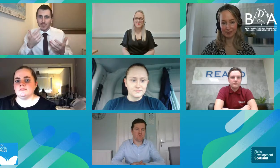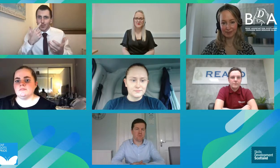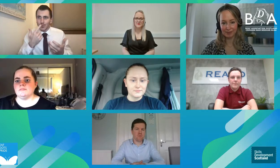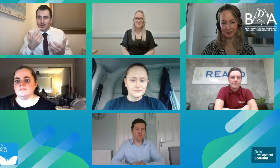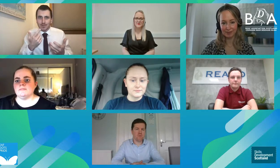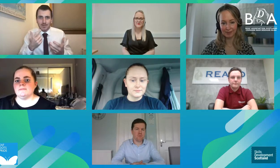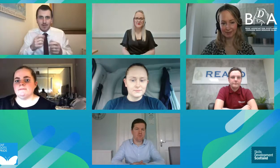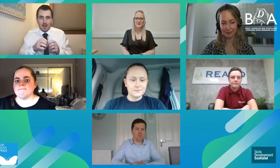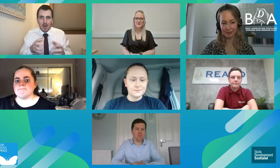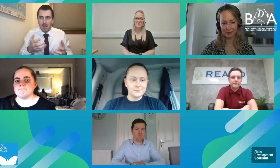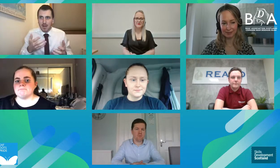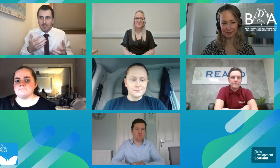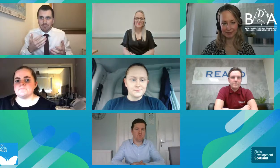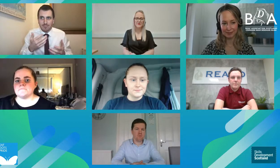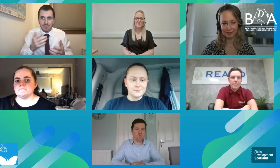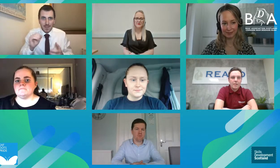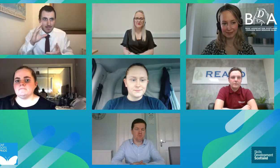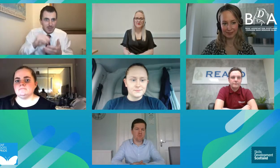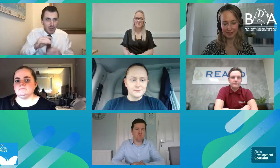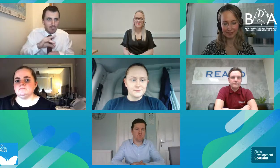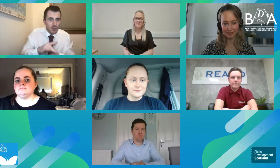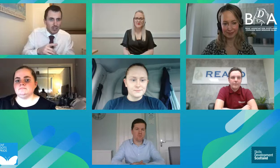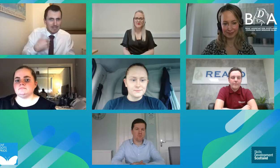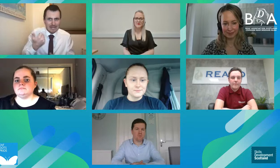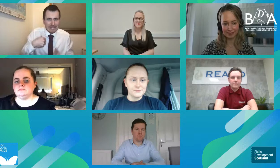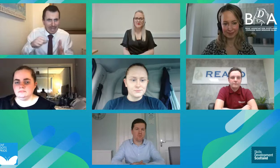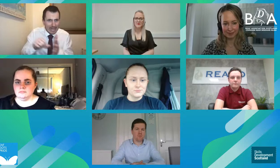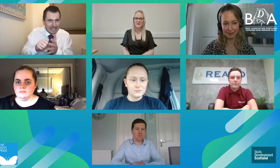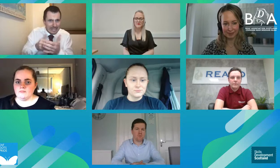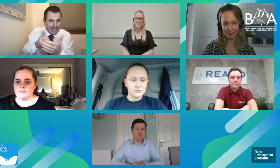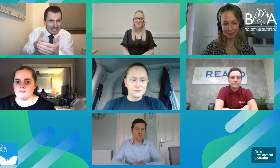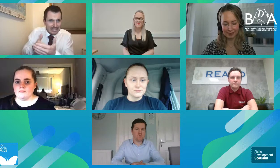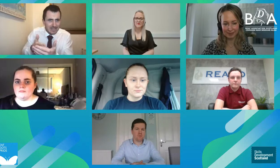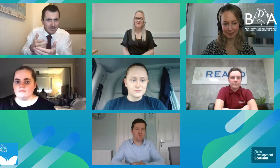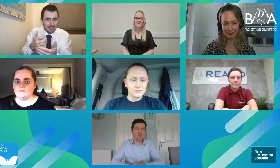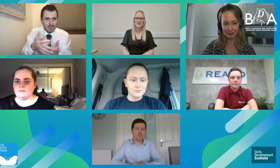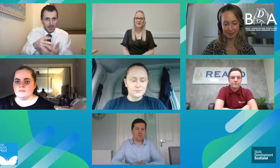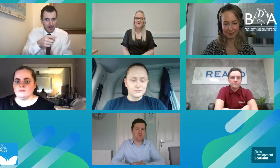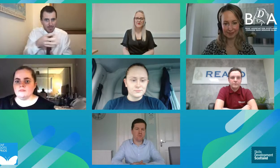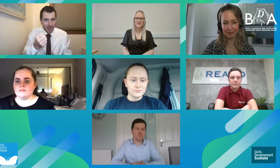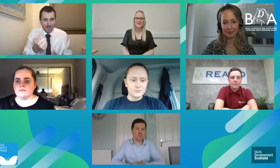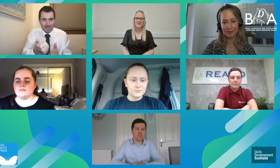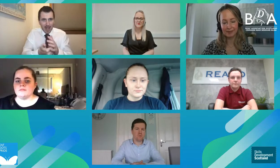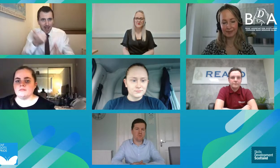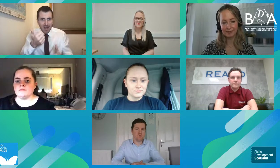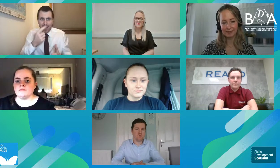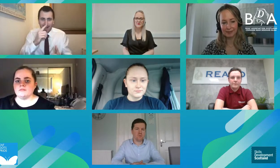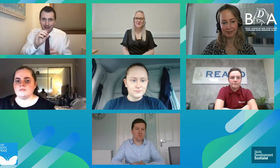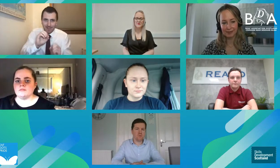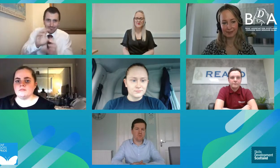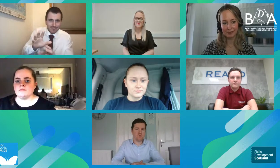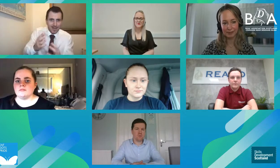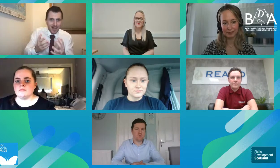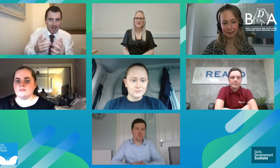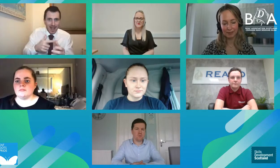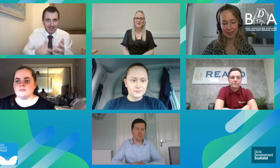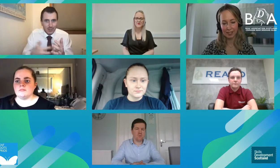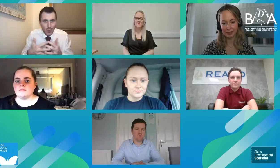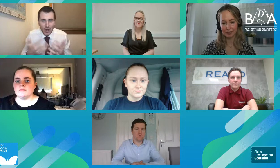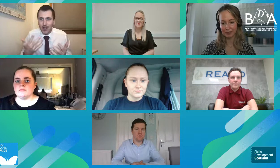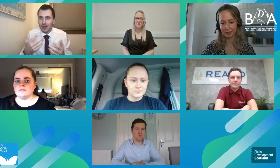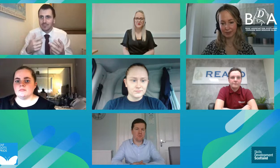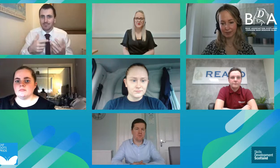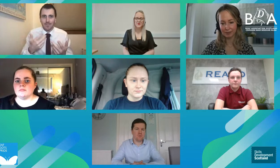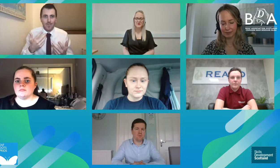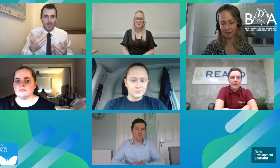guys again in a capacity of talking about your apprenticeship program experience, just for you guys to give